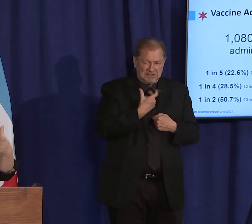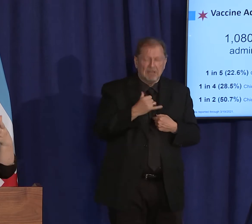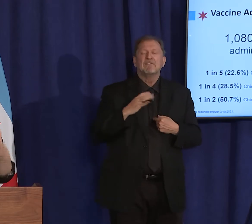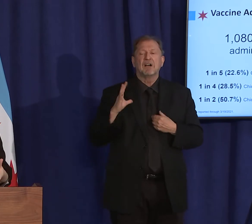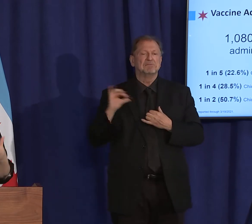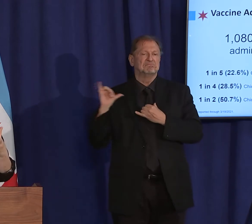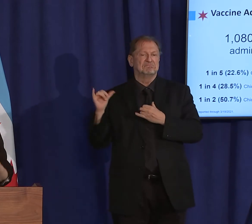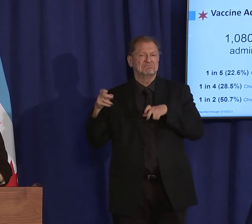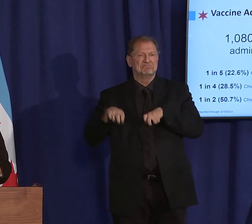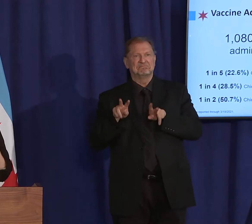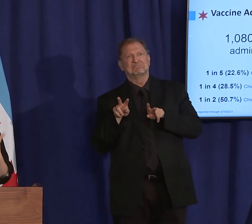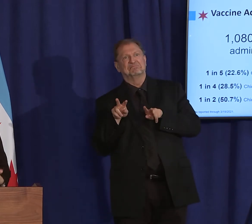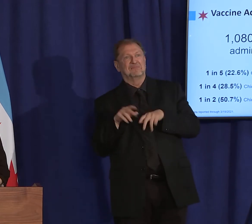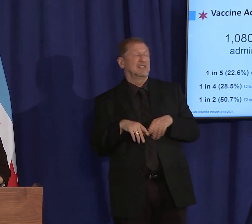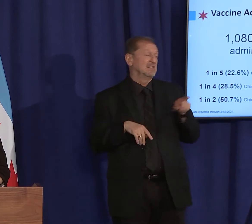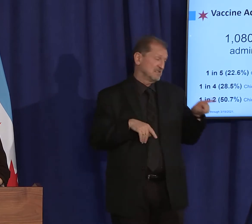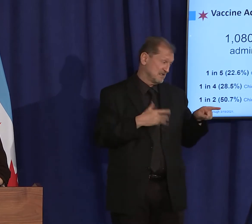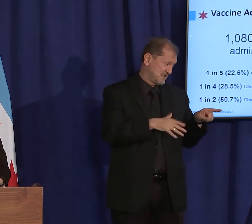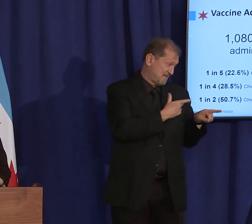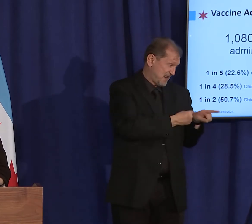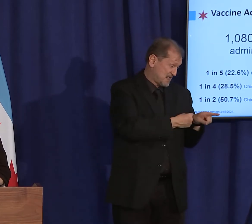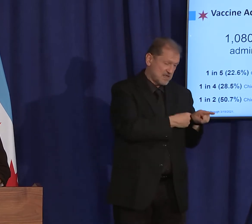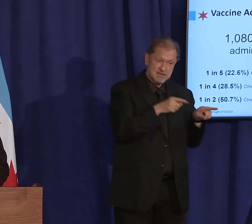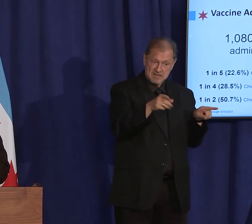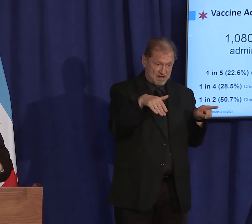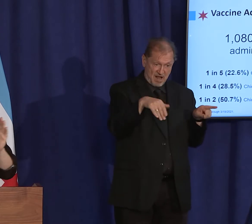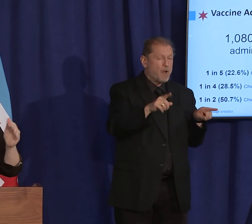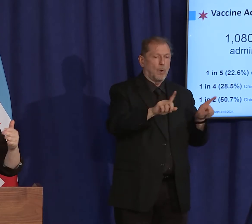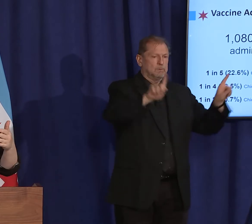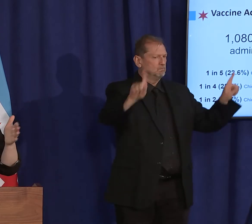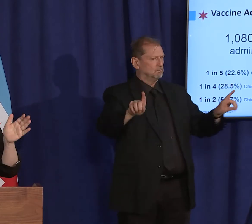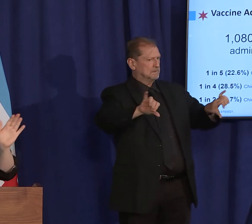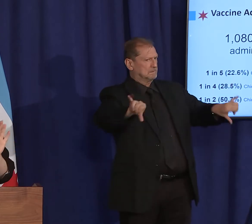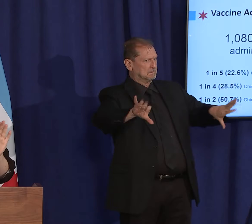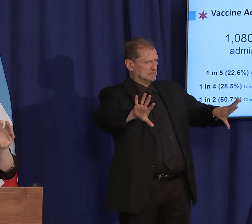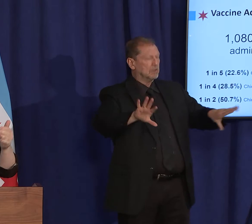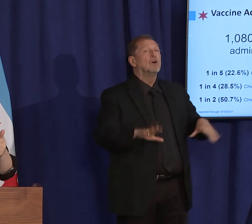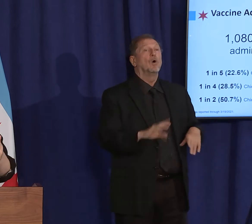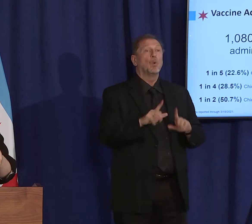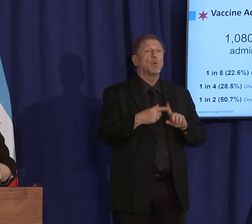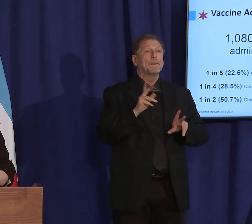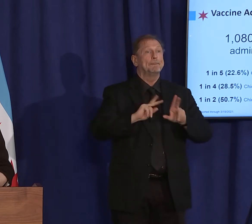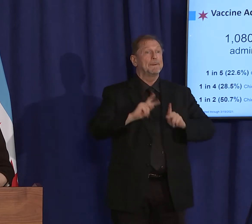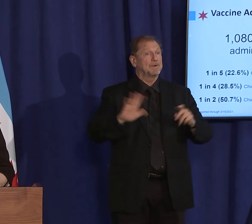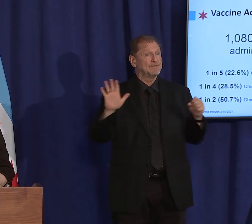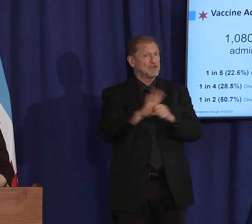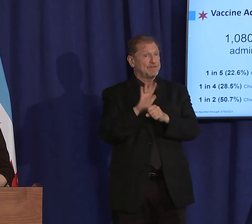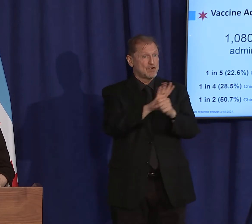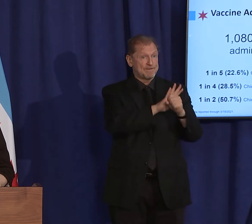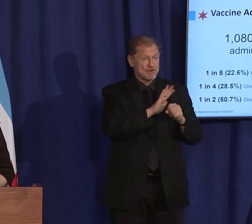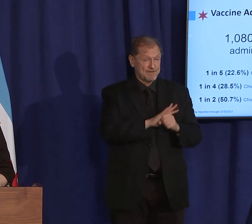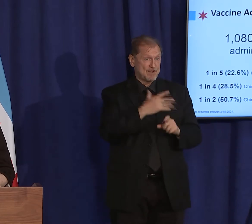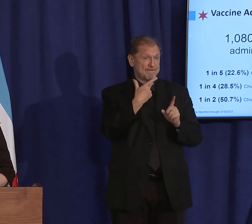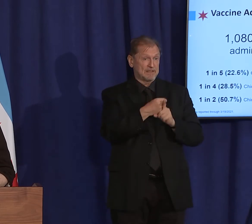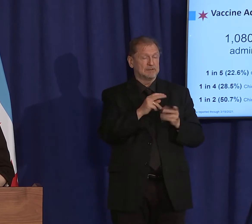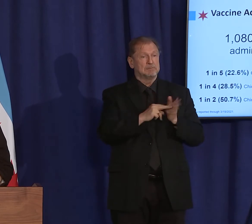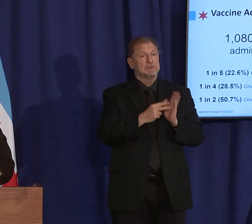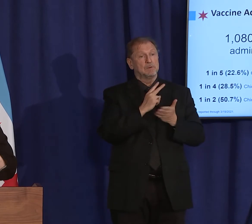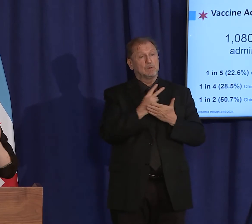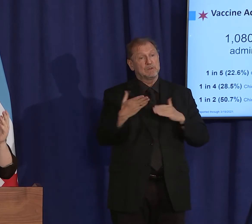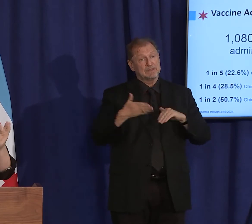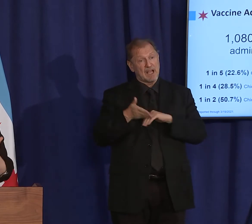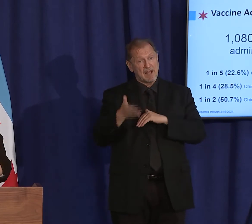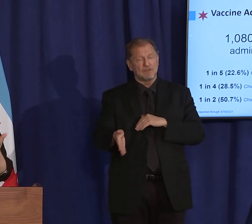anybody who is at high risk, you should not be gathering at this time. And once people are fully vaccinated, 2 weeks post that second